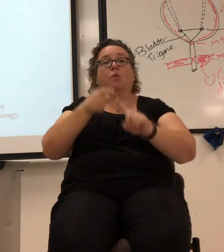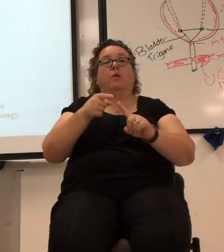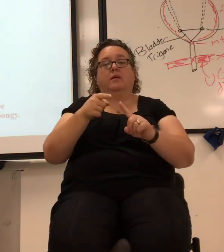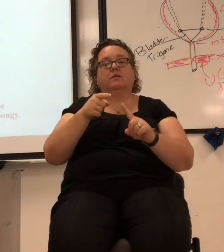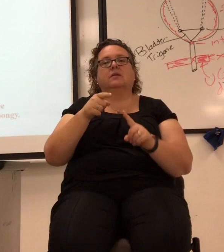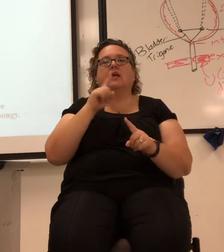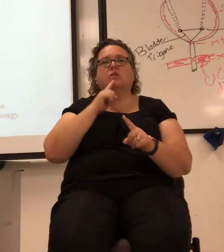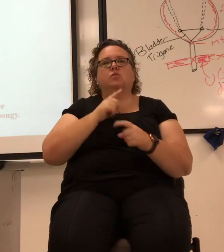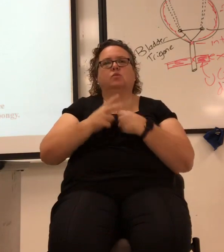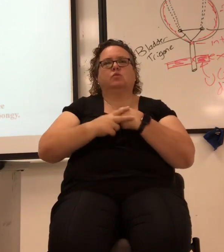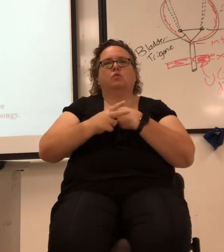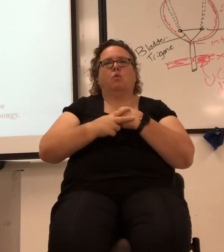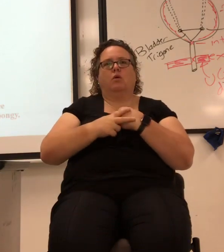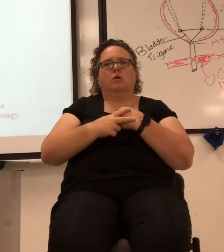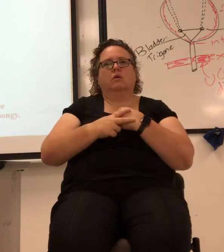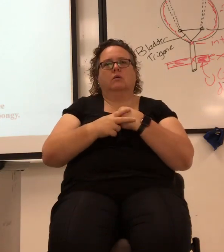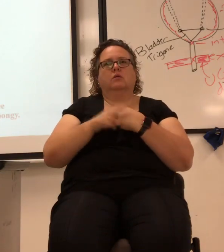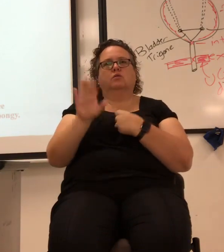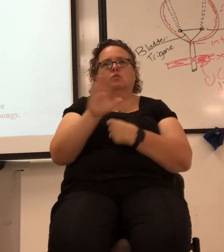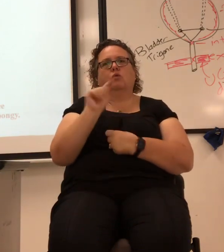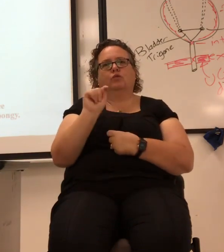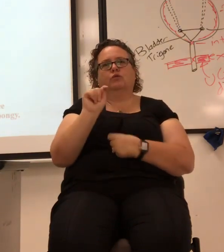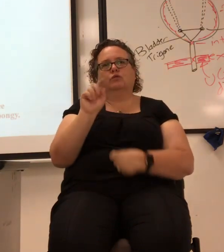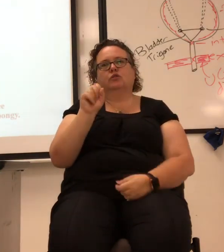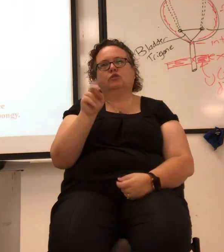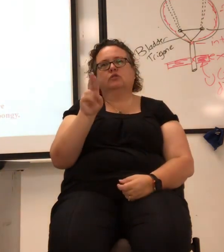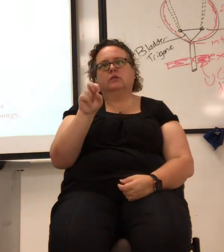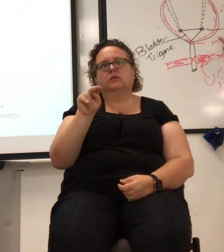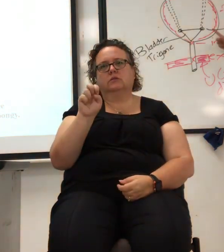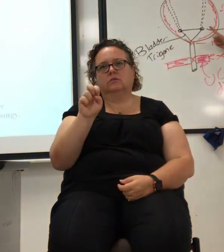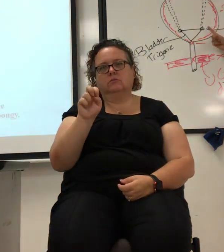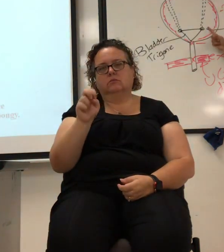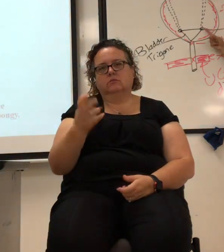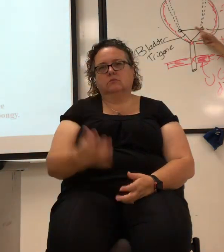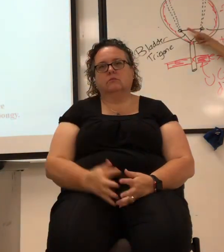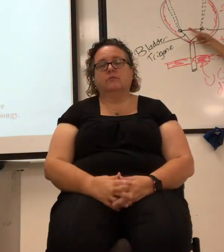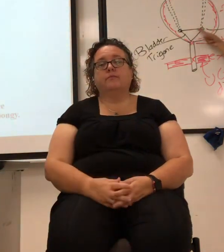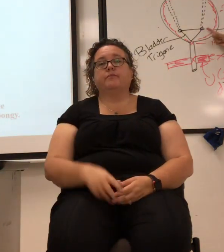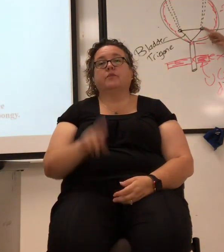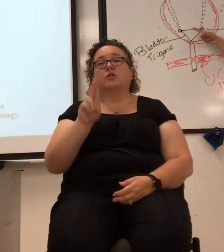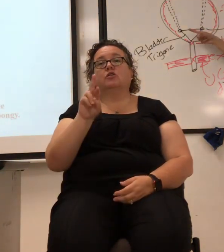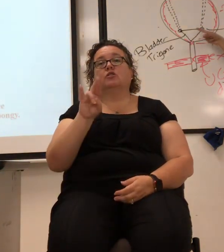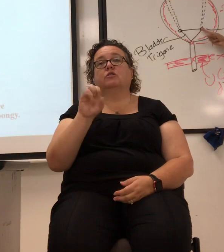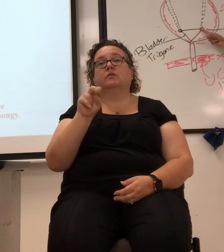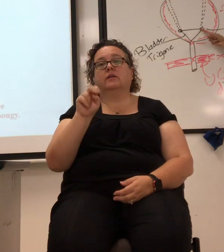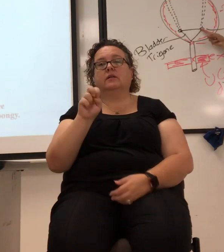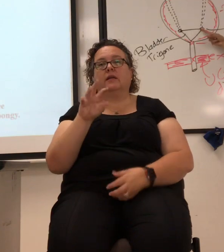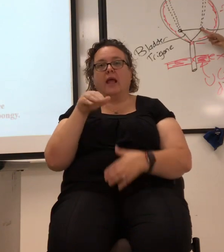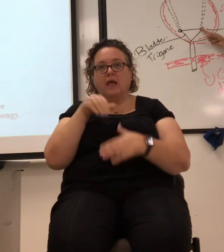Now, the external sphincter is voluntary muscle, okay? It's skeletal muscle.